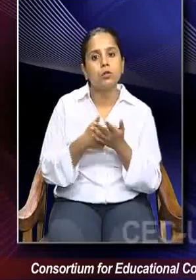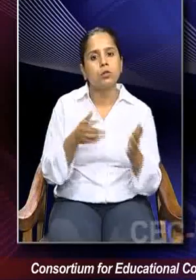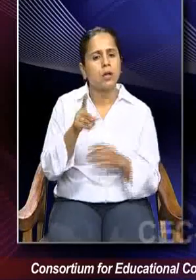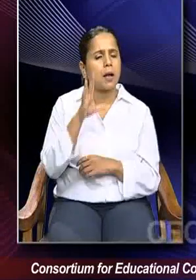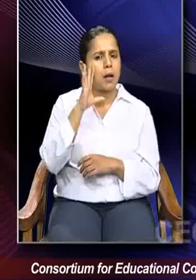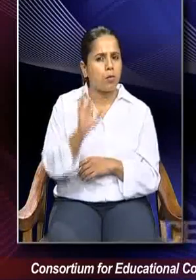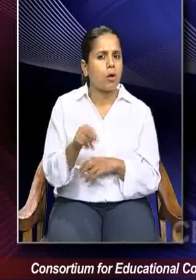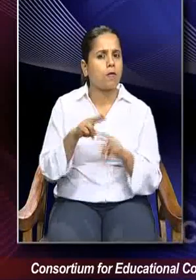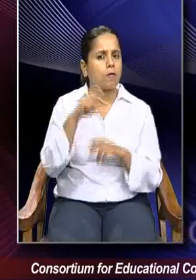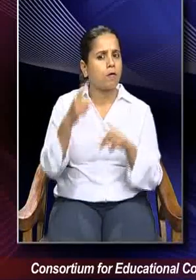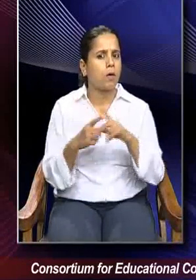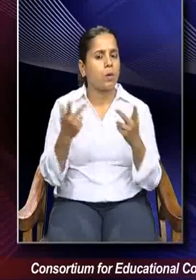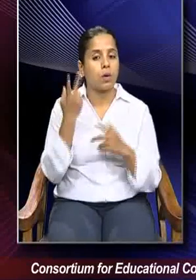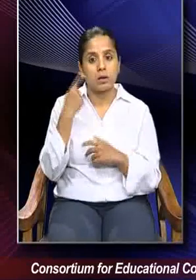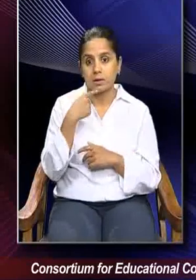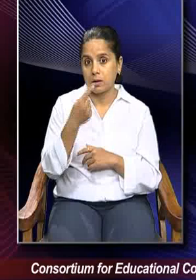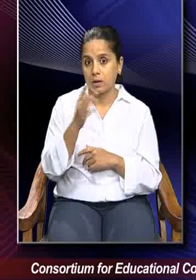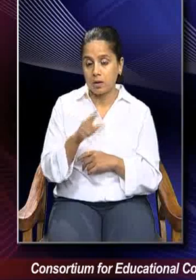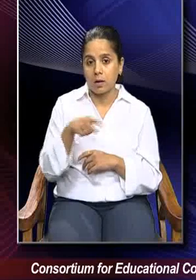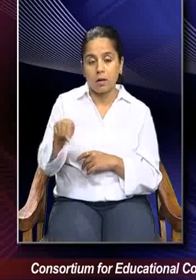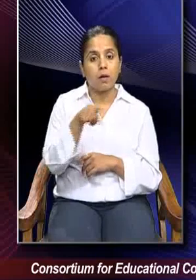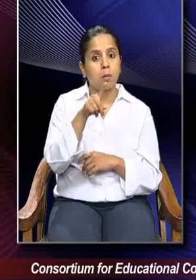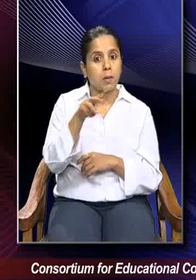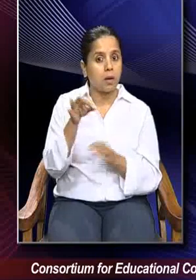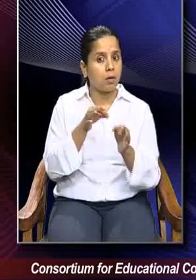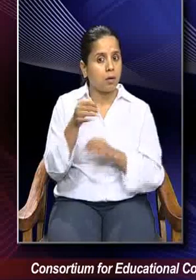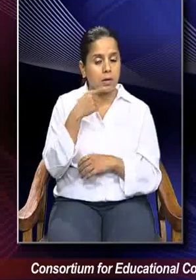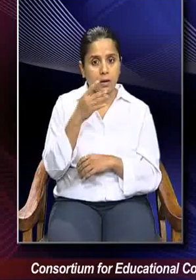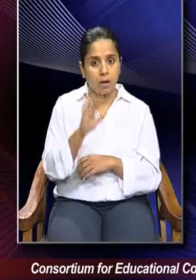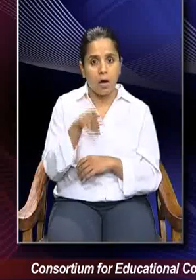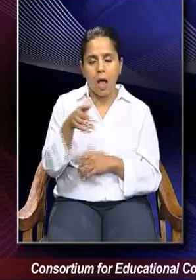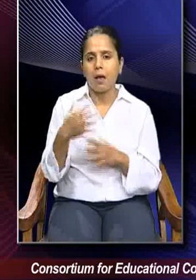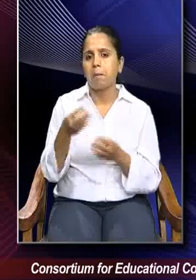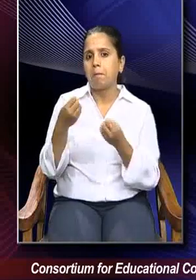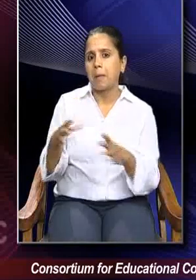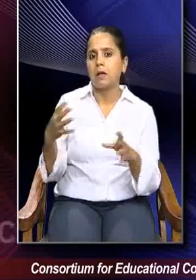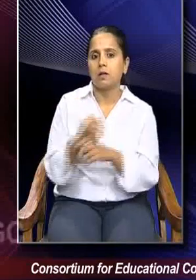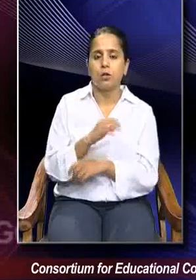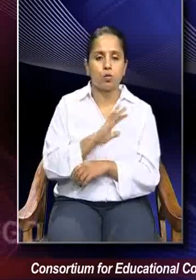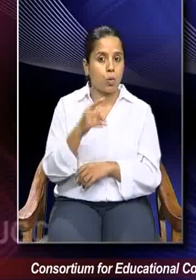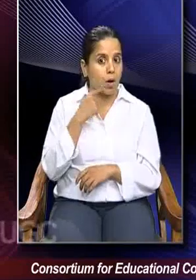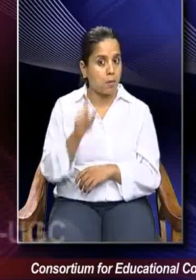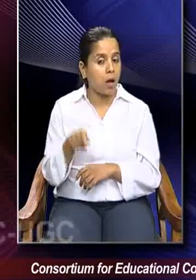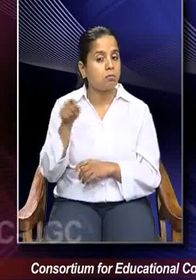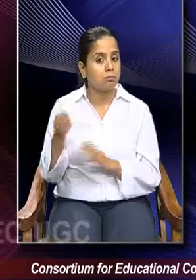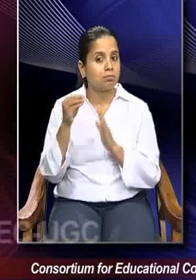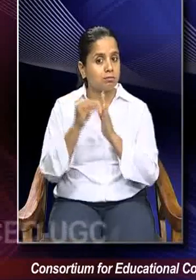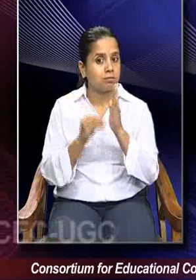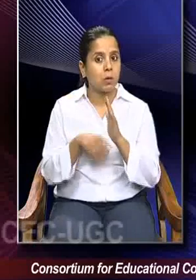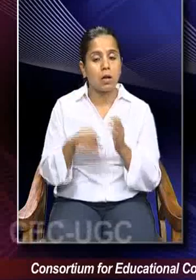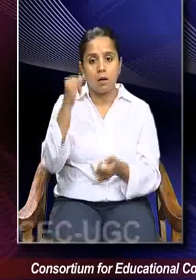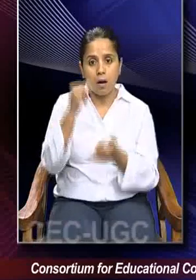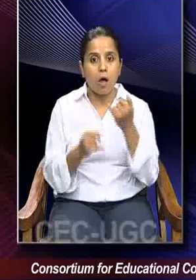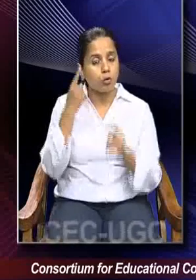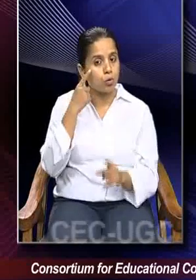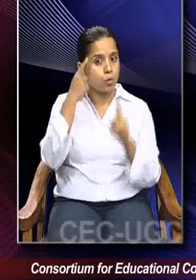important fact was revealed that the means cannot be left unspecified when the ends or the goals